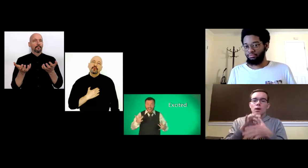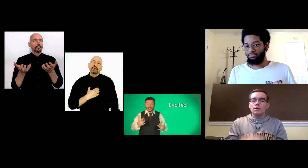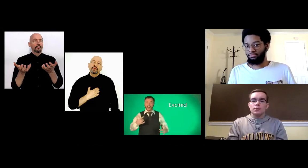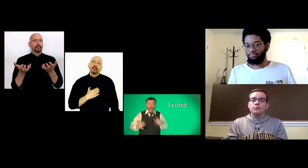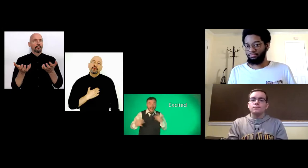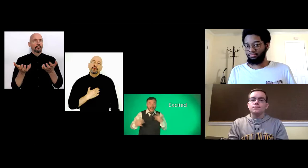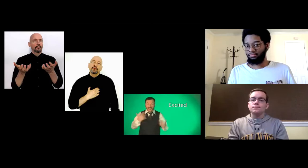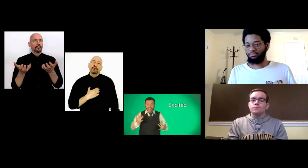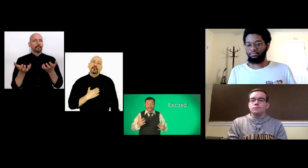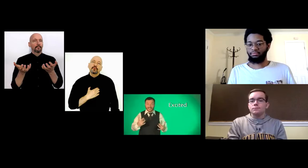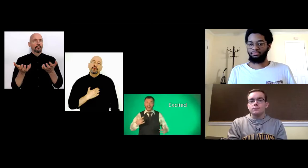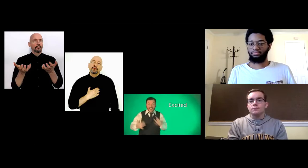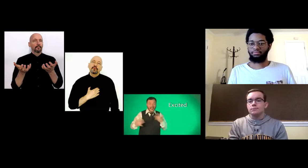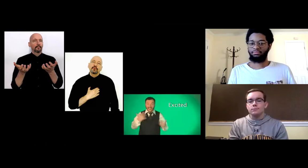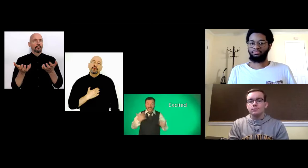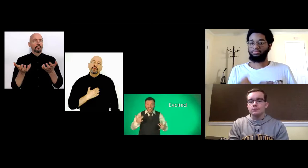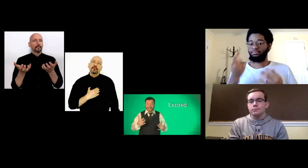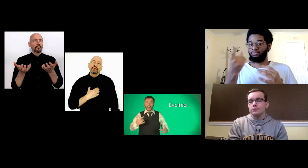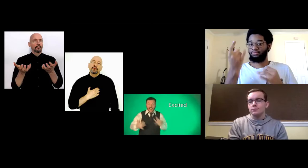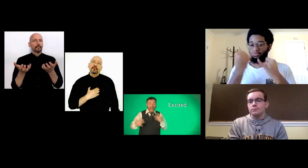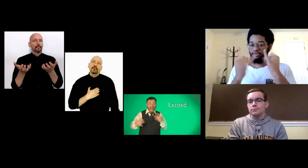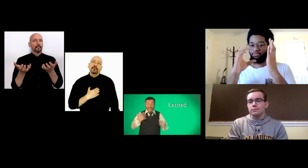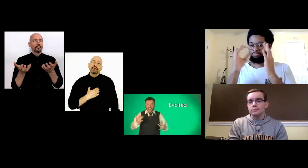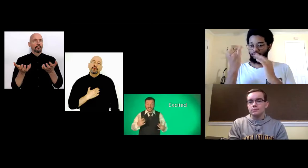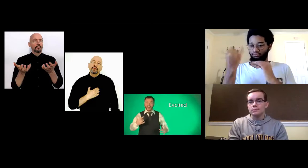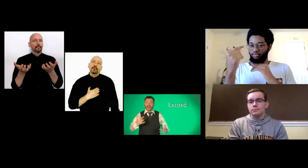It really depends on the context.